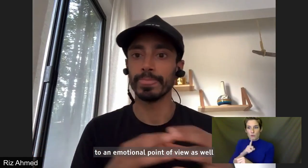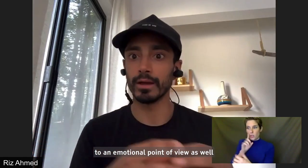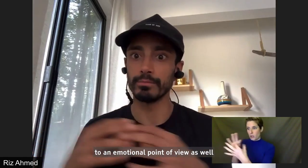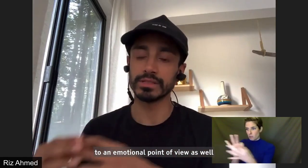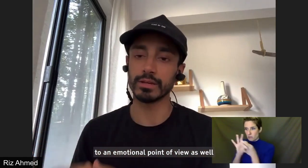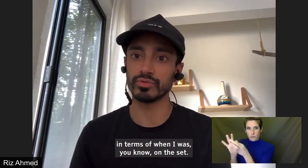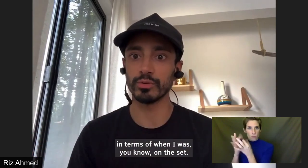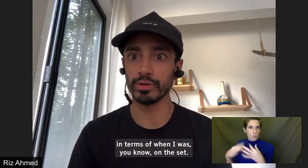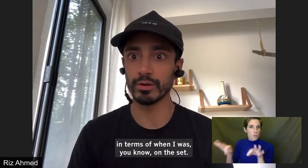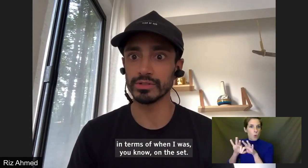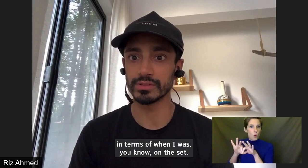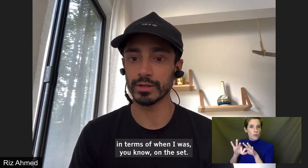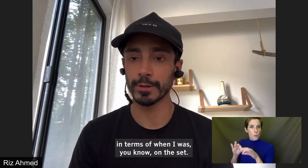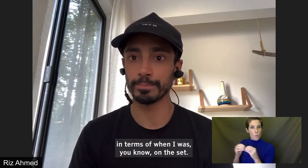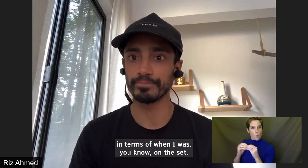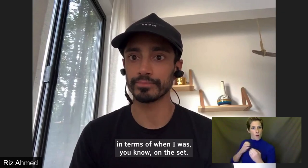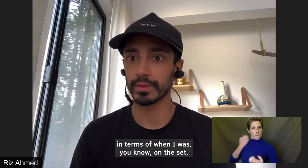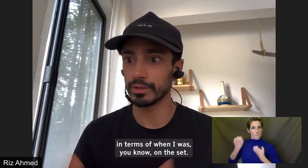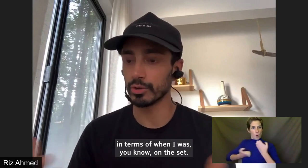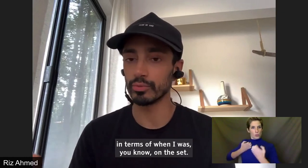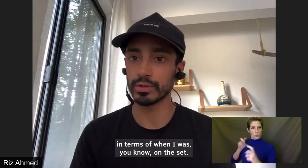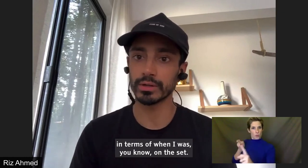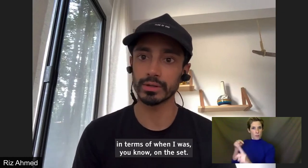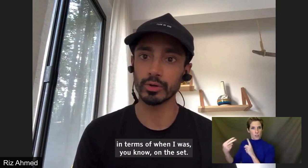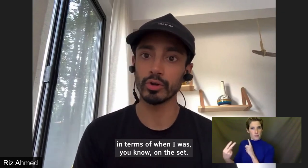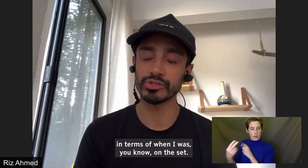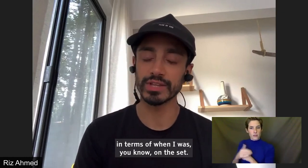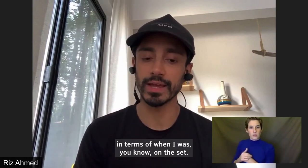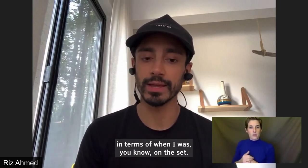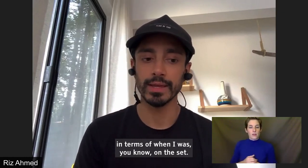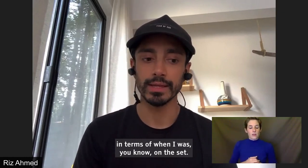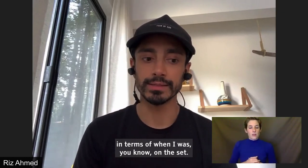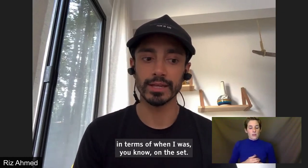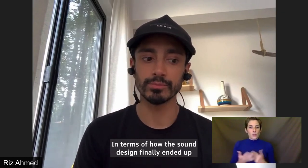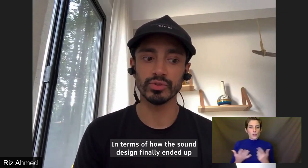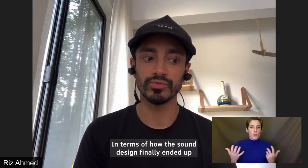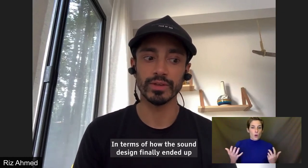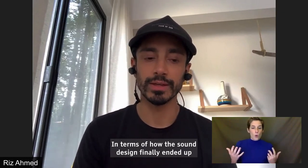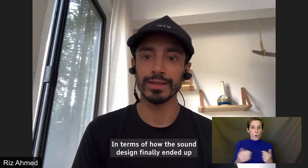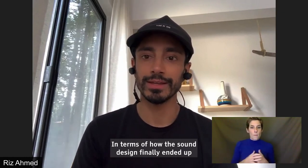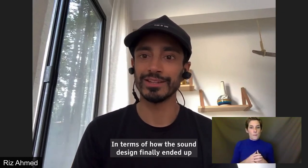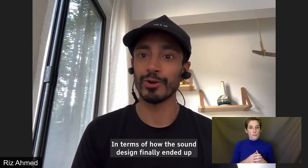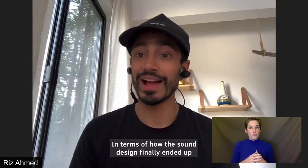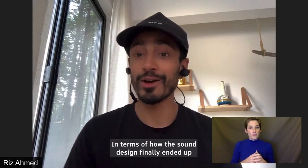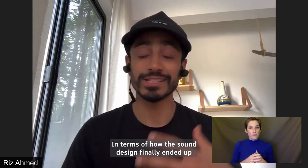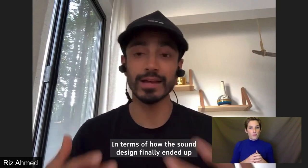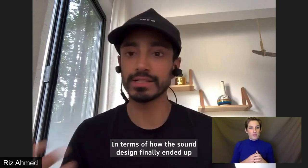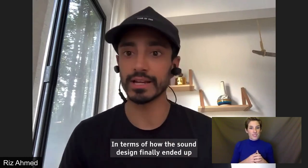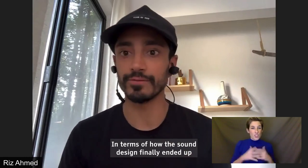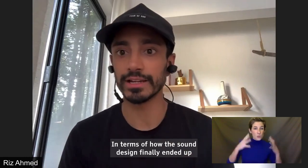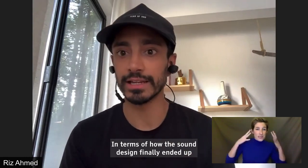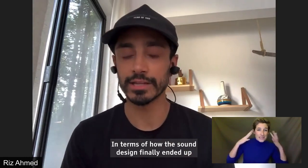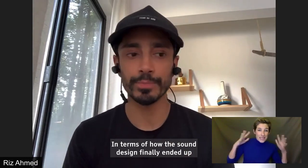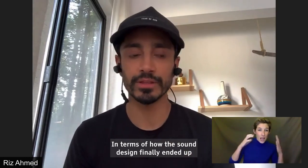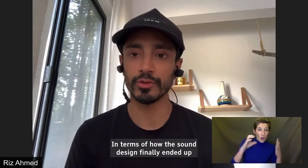well, in terms of when I was, on set, in terms of you know, how the